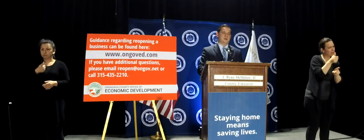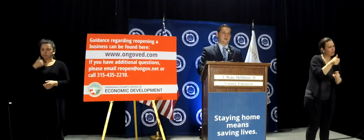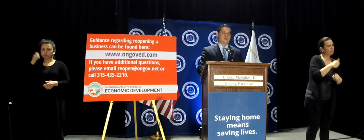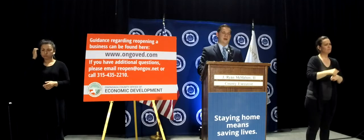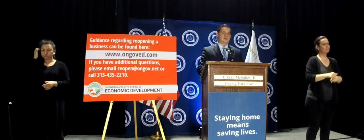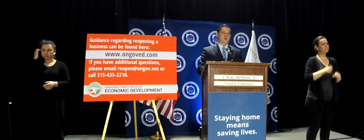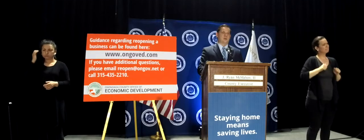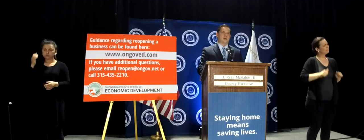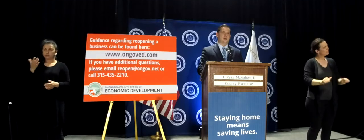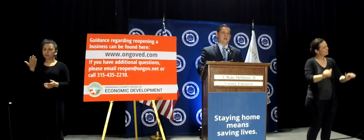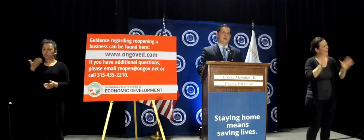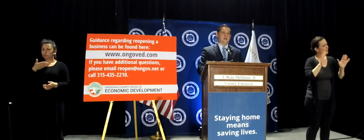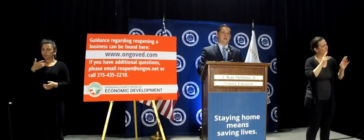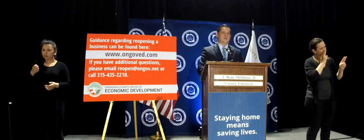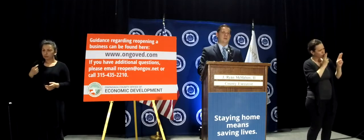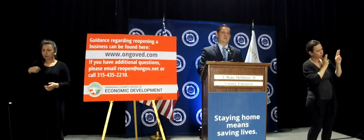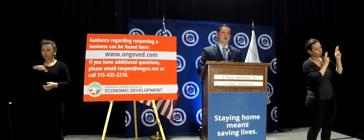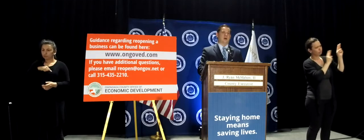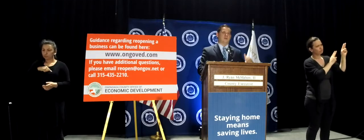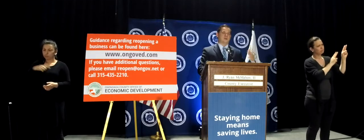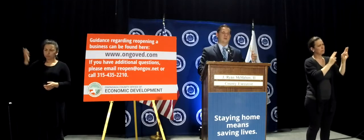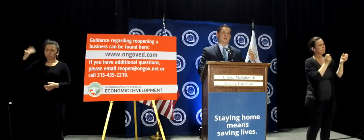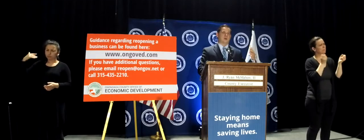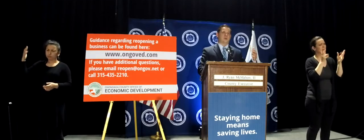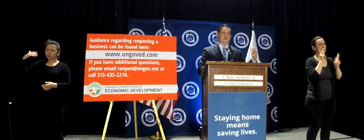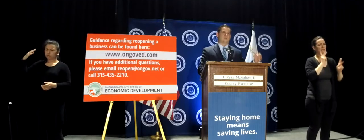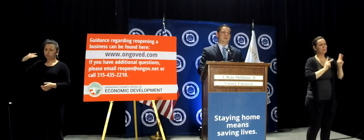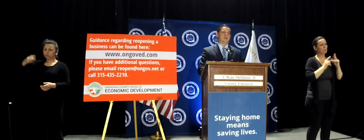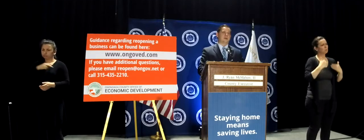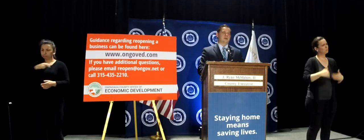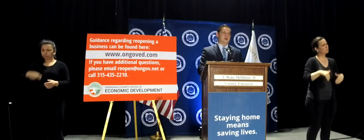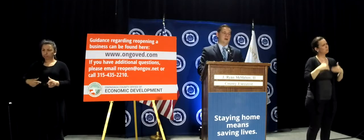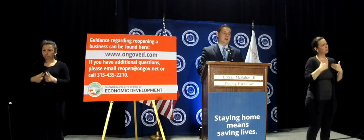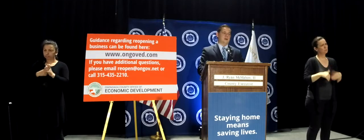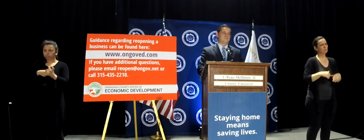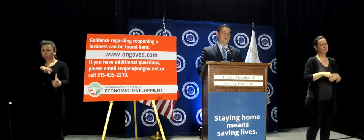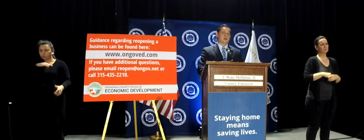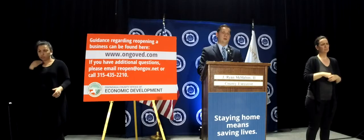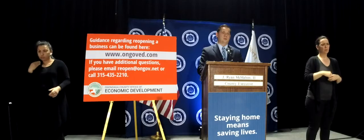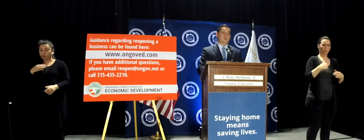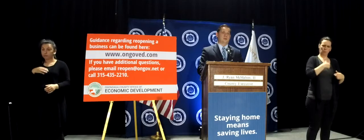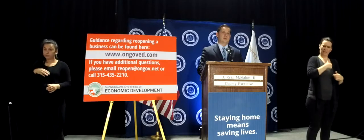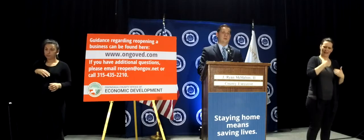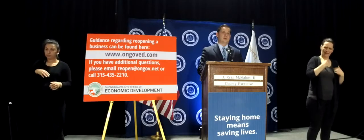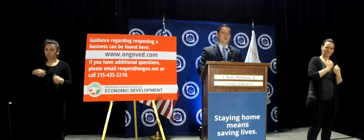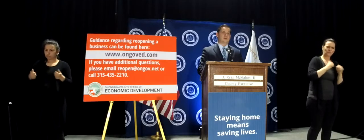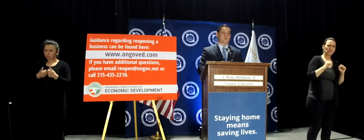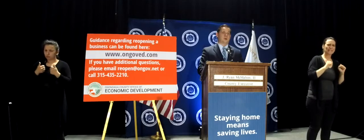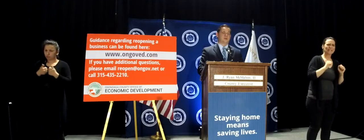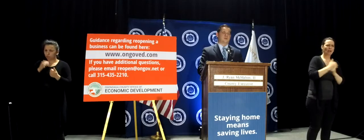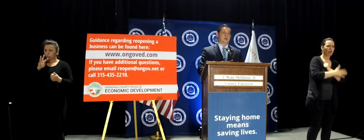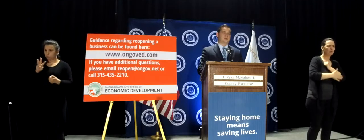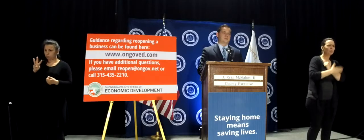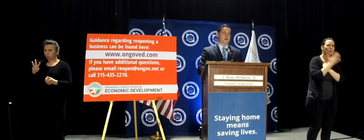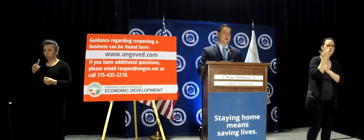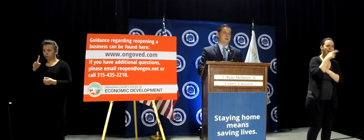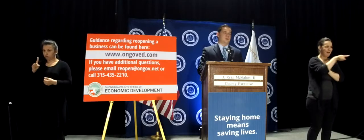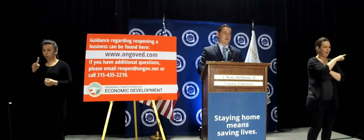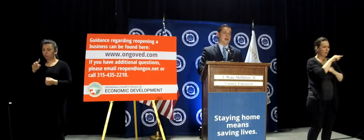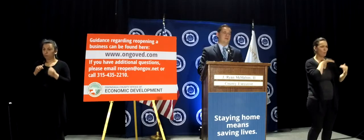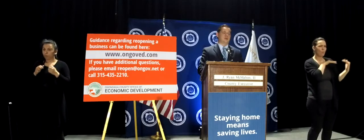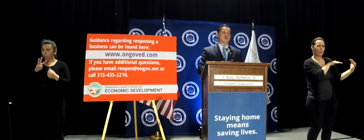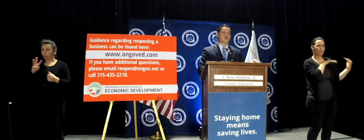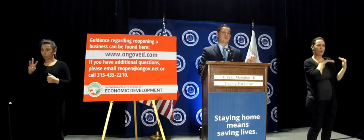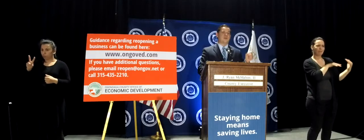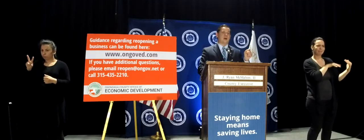sacrifice that so many have given all of us so that we can be here and experience the freedoms that